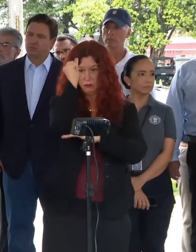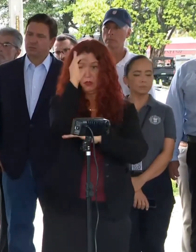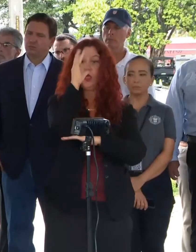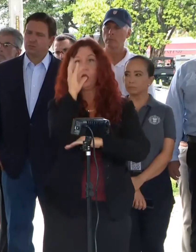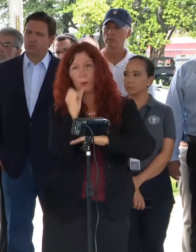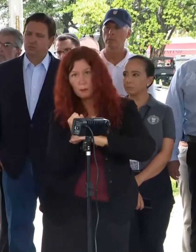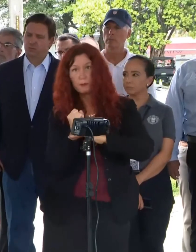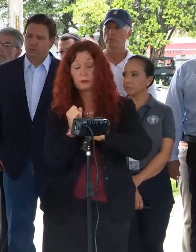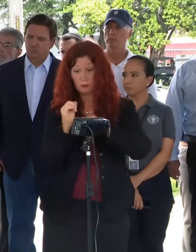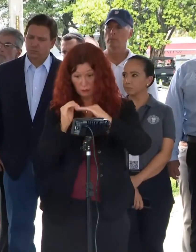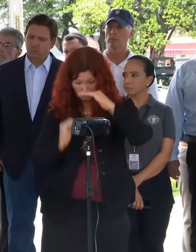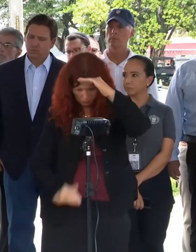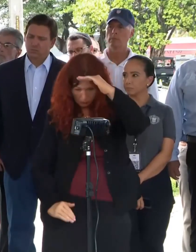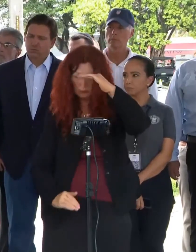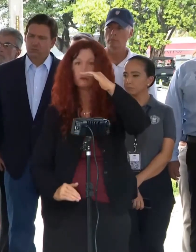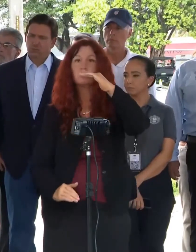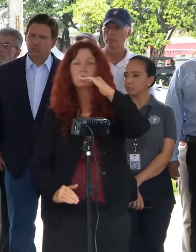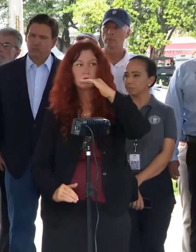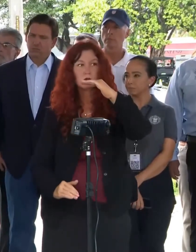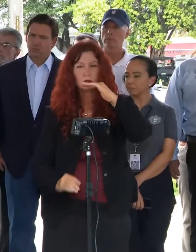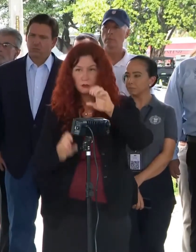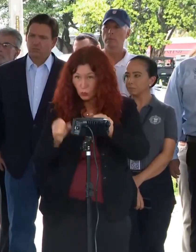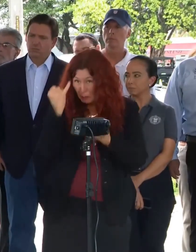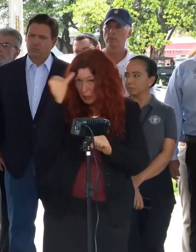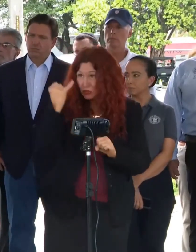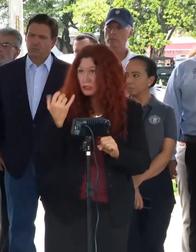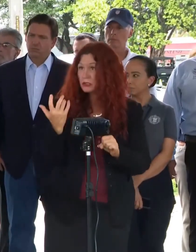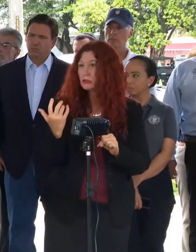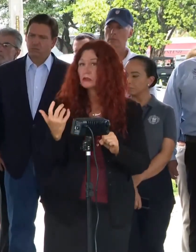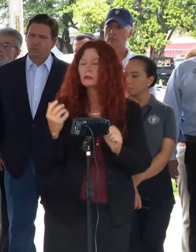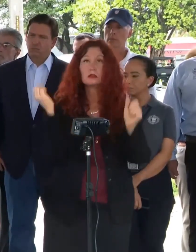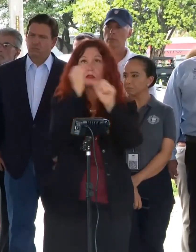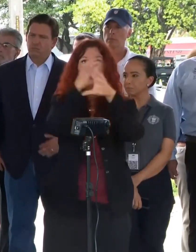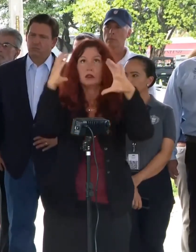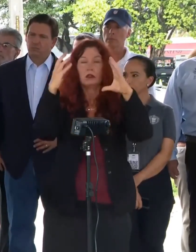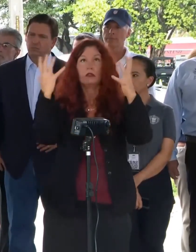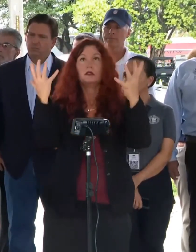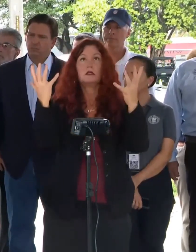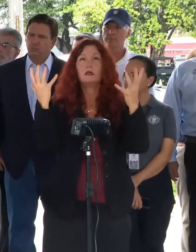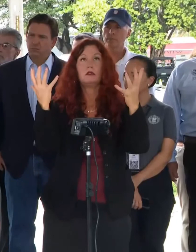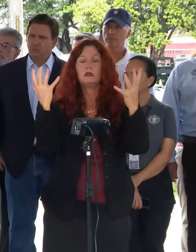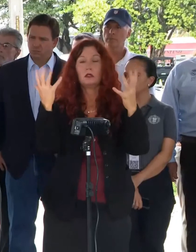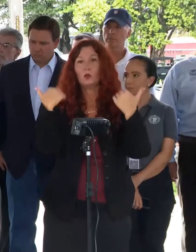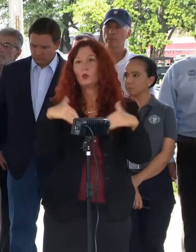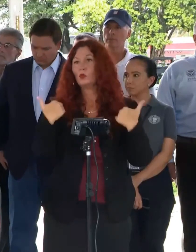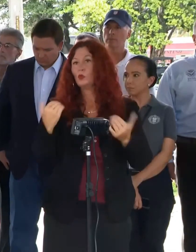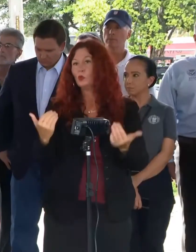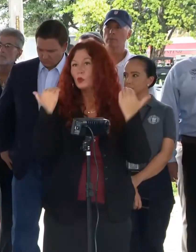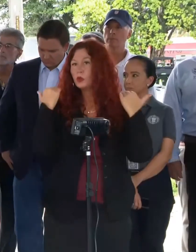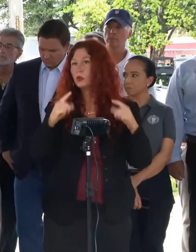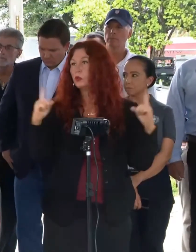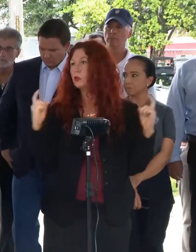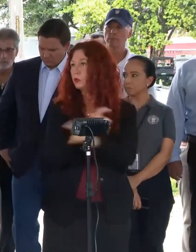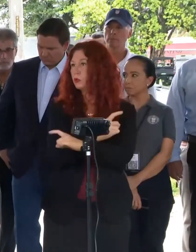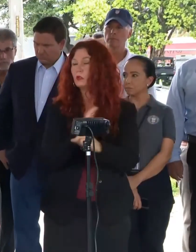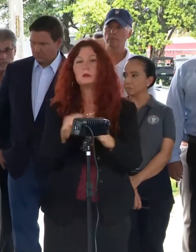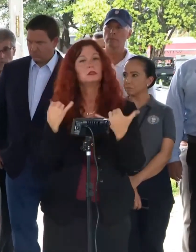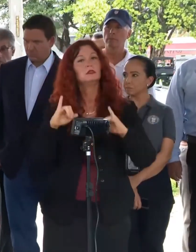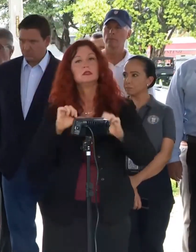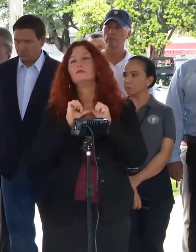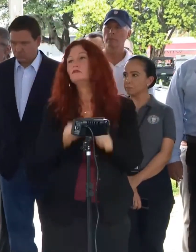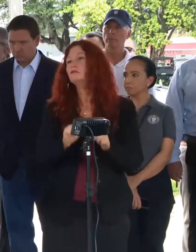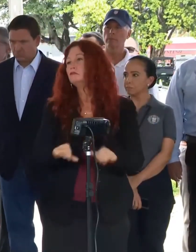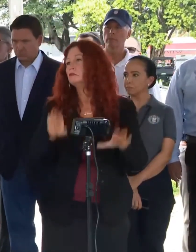the magnitude of what we're encountering, what we're seeing, and we still keep pushing forward. So yes,